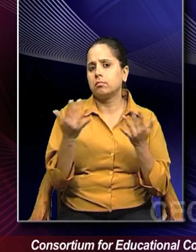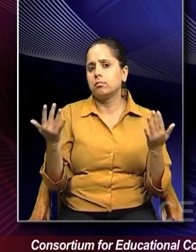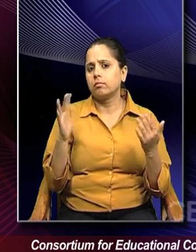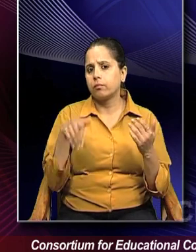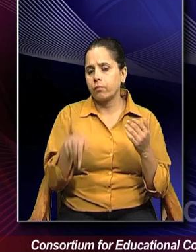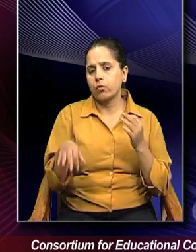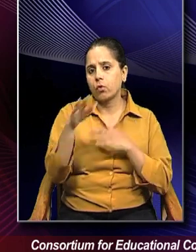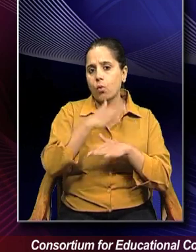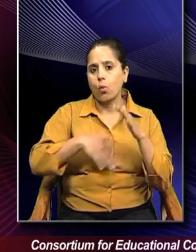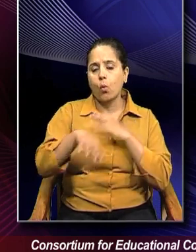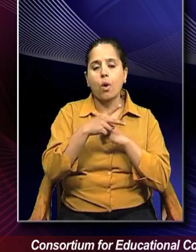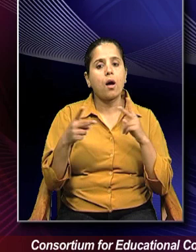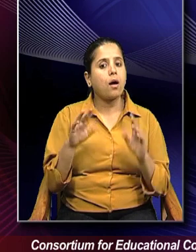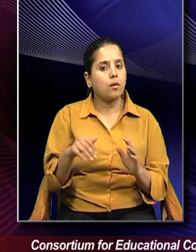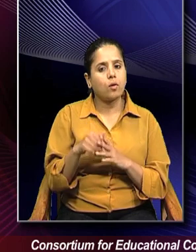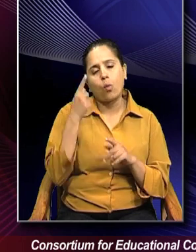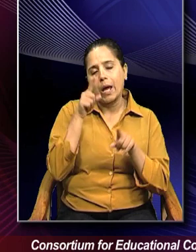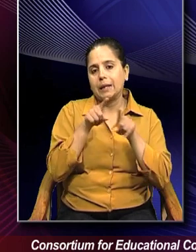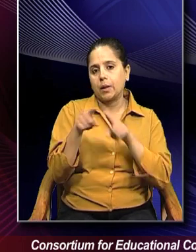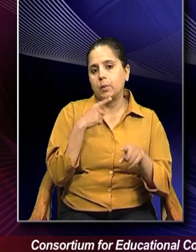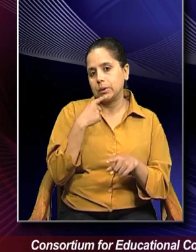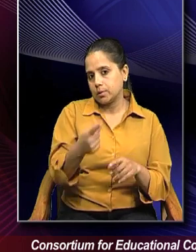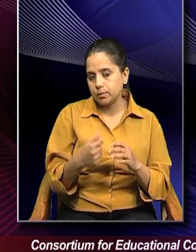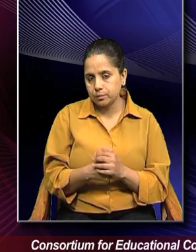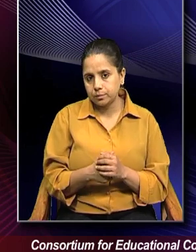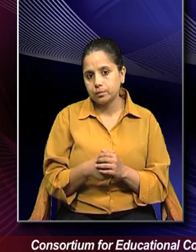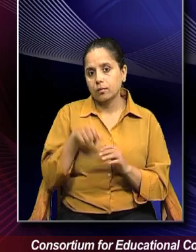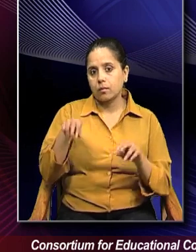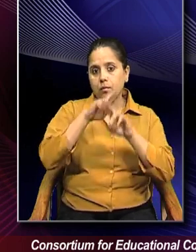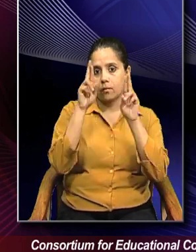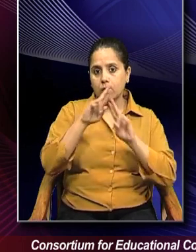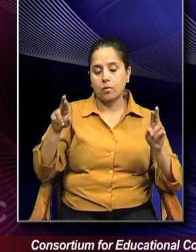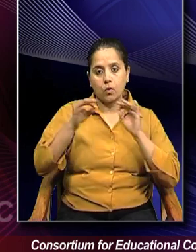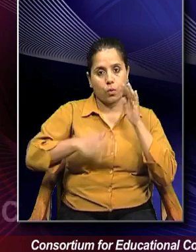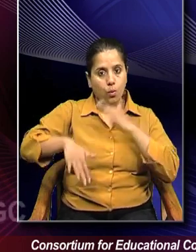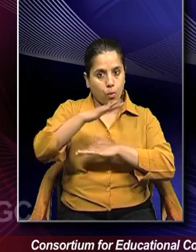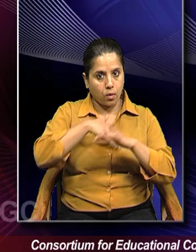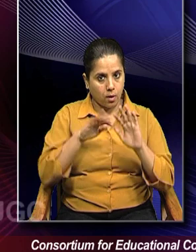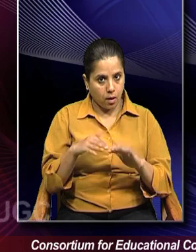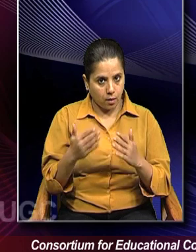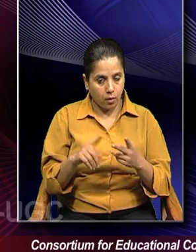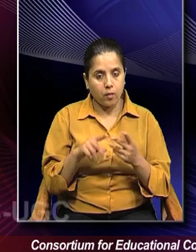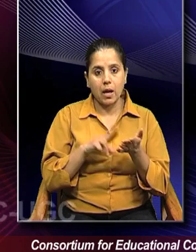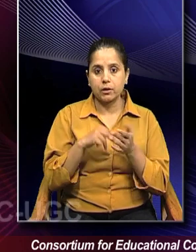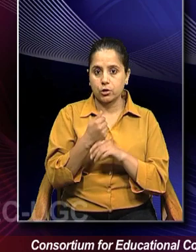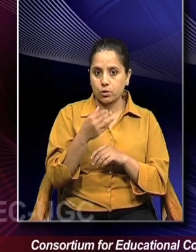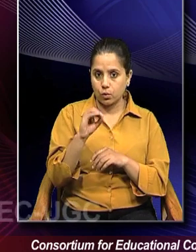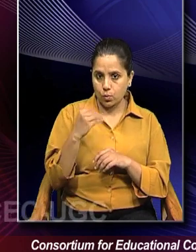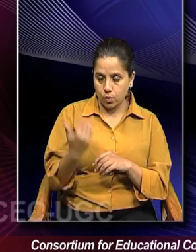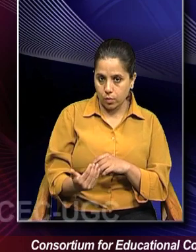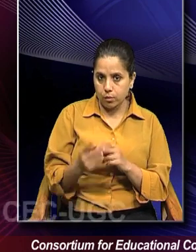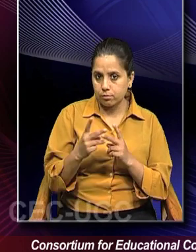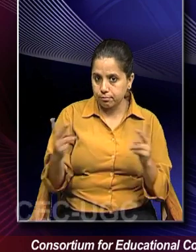of organizations. For example, the international organizations, NGOs,